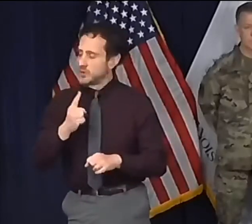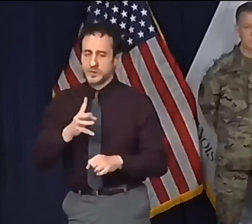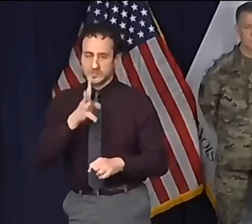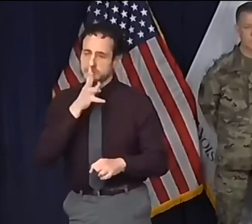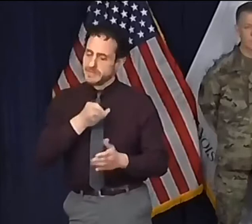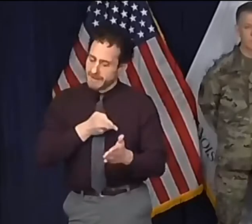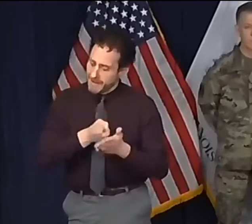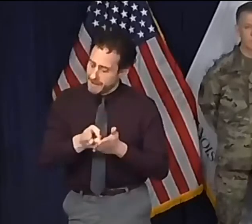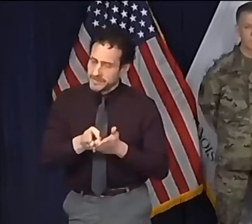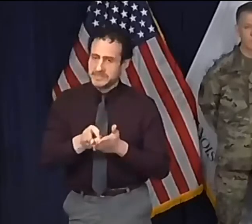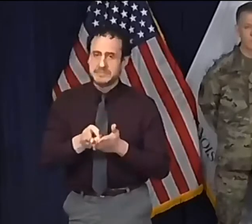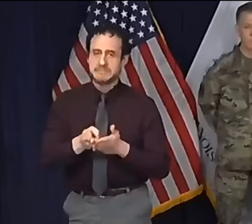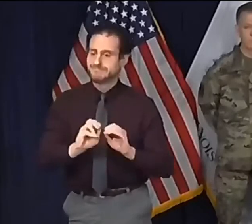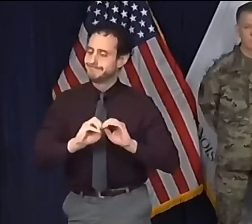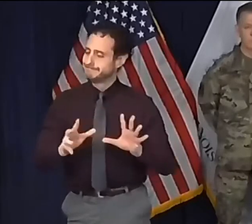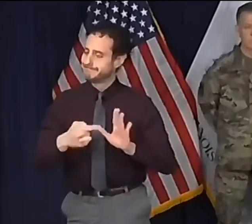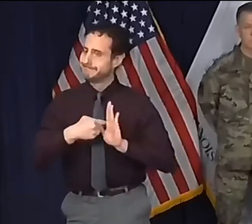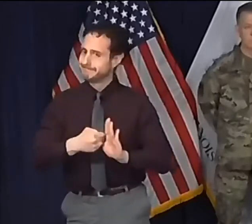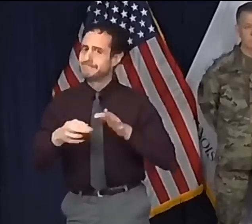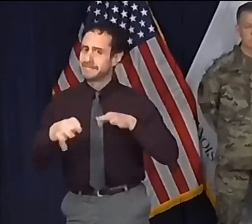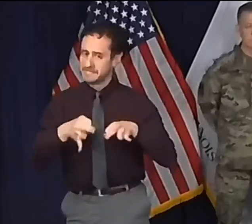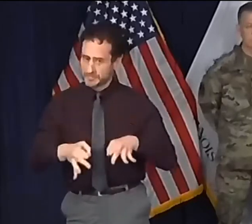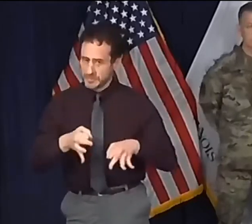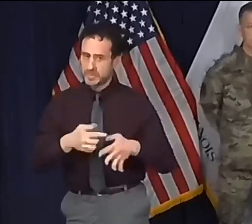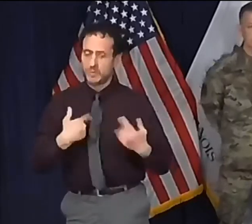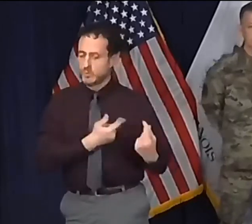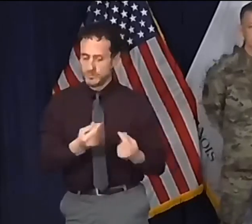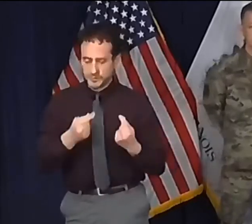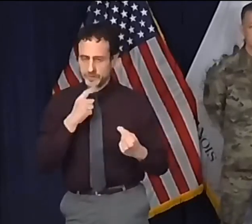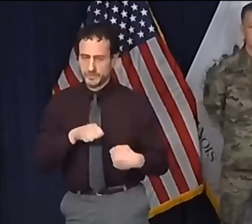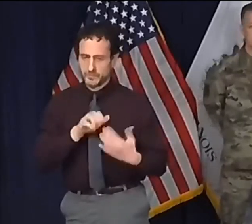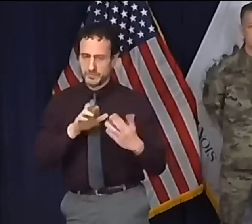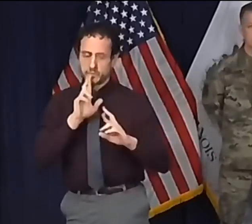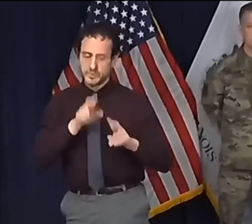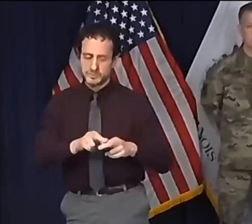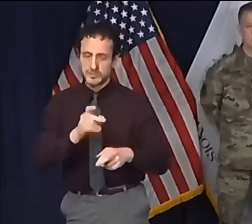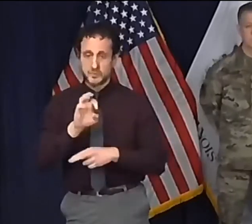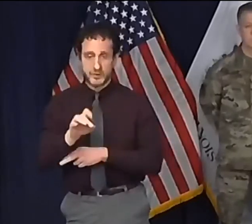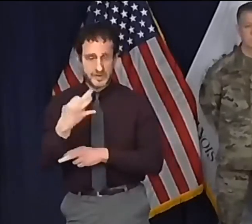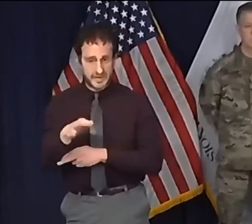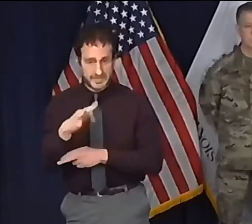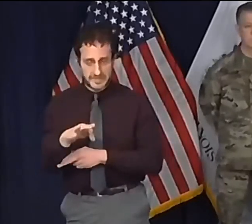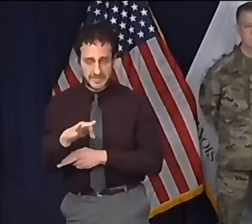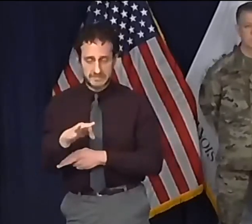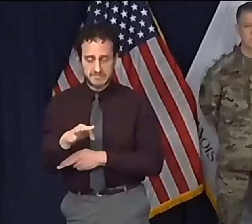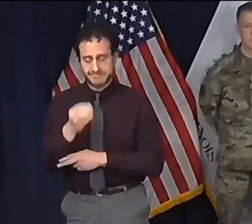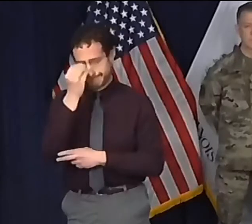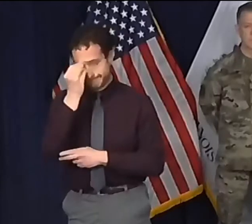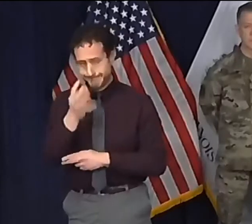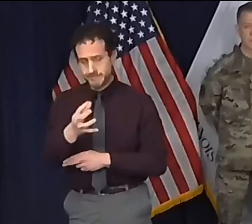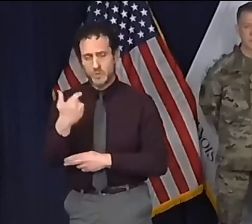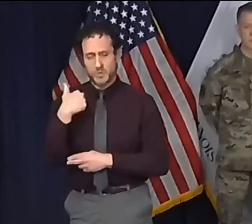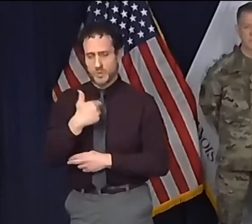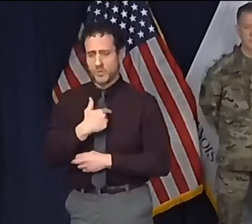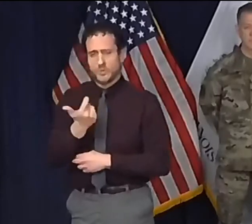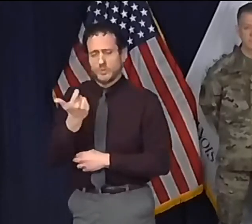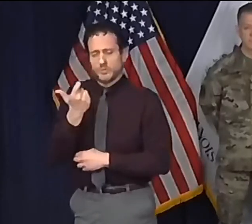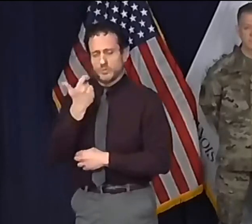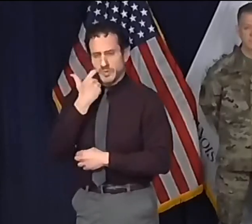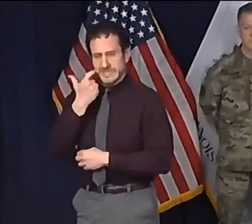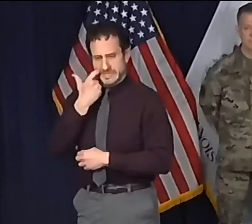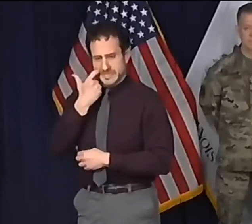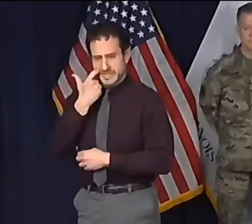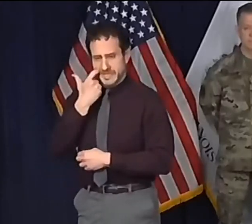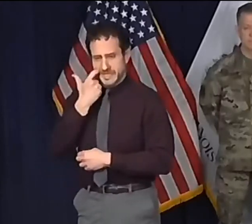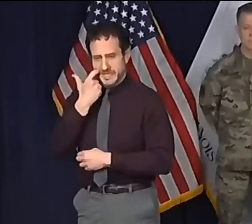in every step of our COVID-19 response. Governor Holcomb's briefing will begin in 2 minutes. We have only just For the journalists joining us